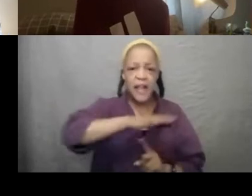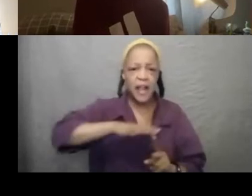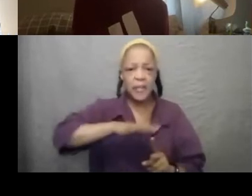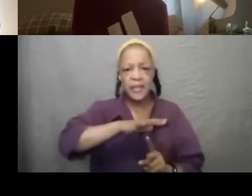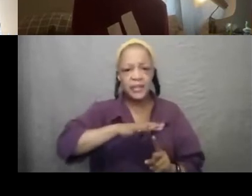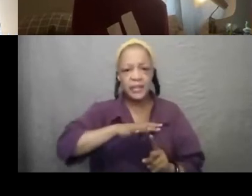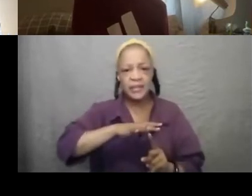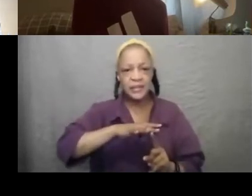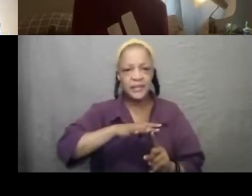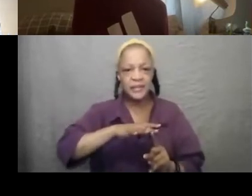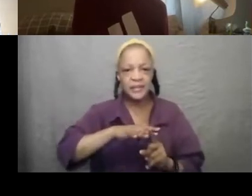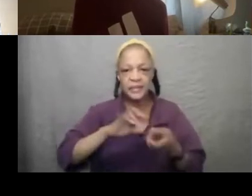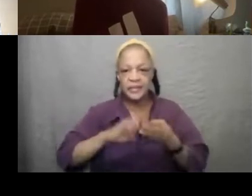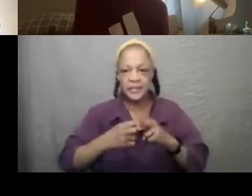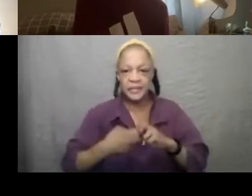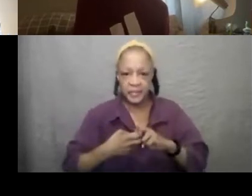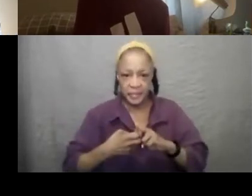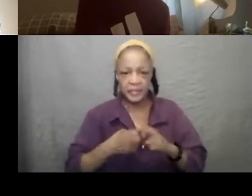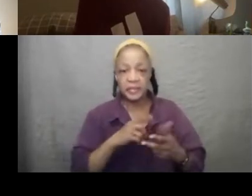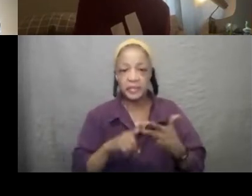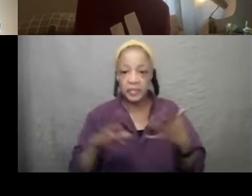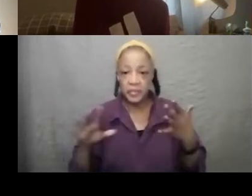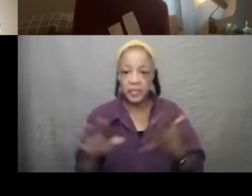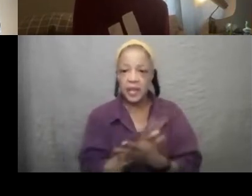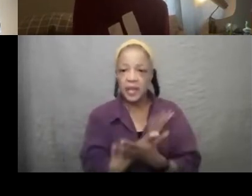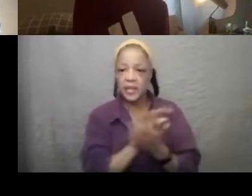trauma, pollution, destruction,